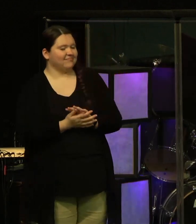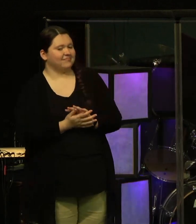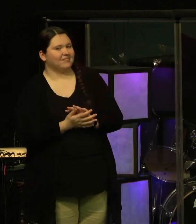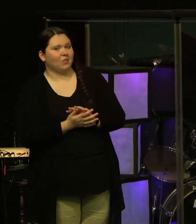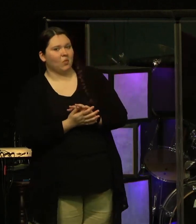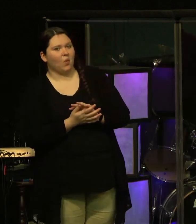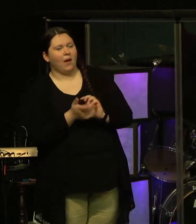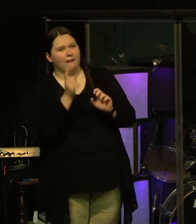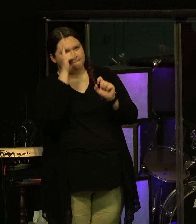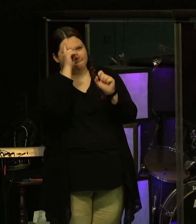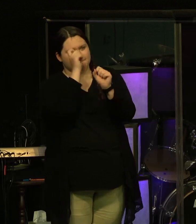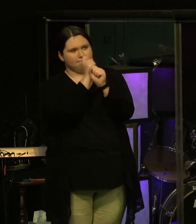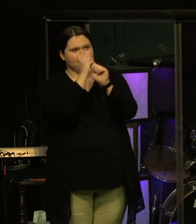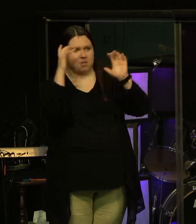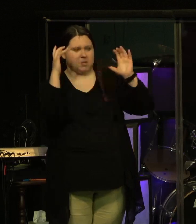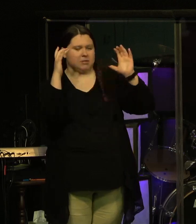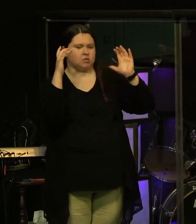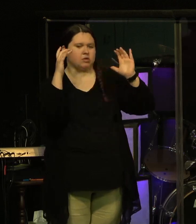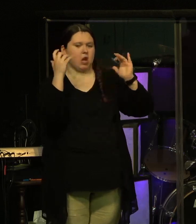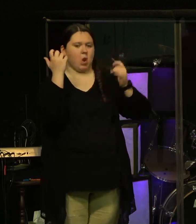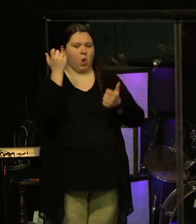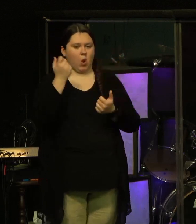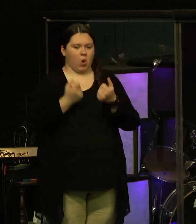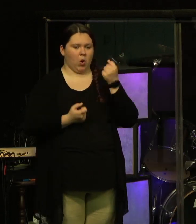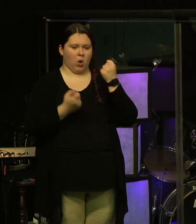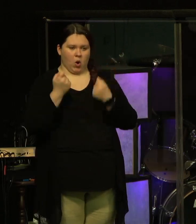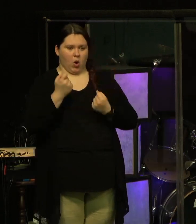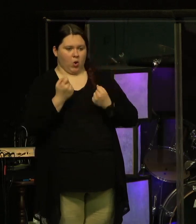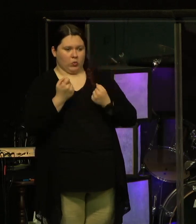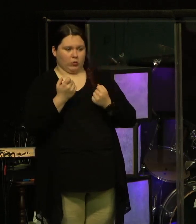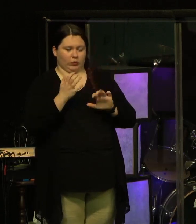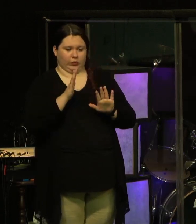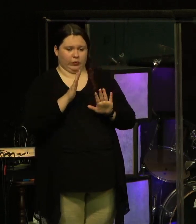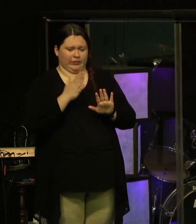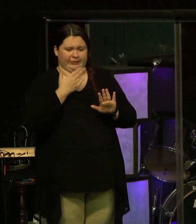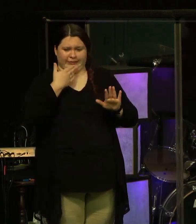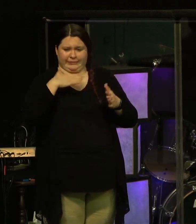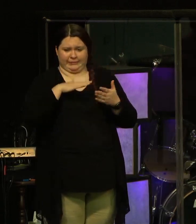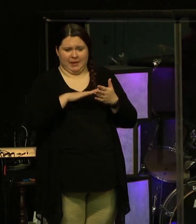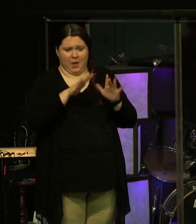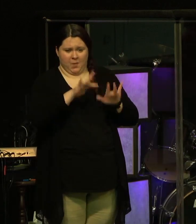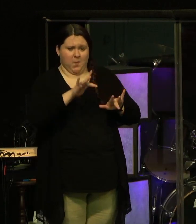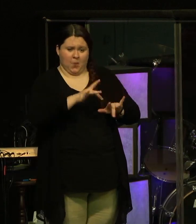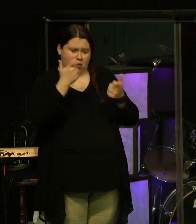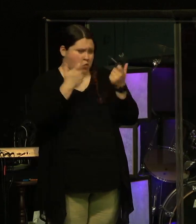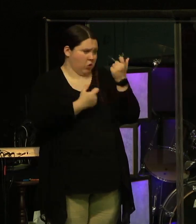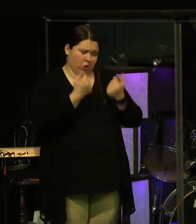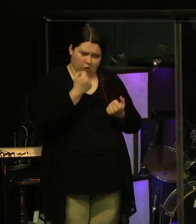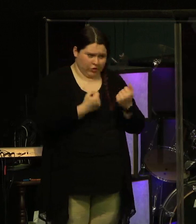imagine a car that fires on one cylinder.